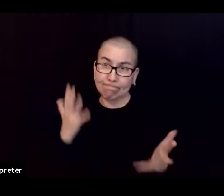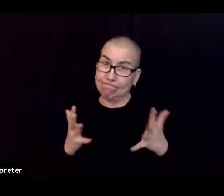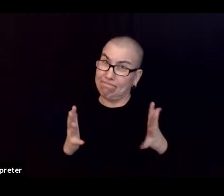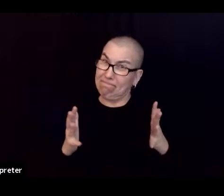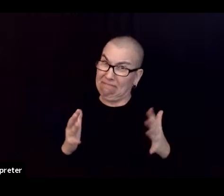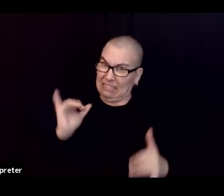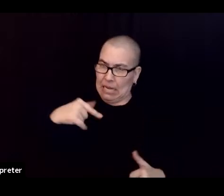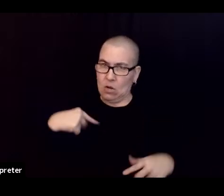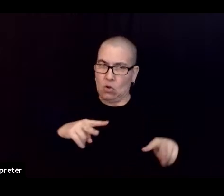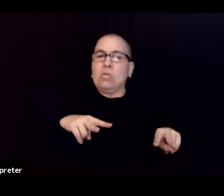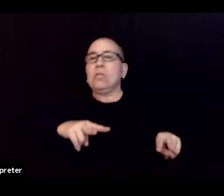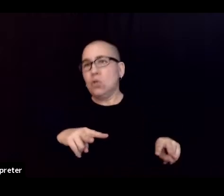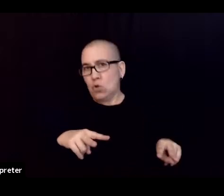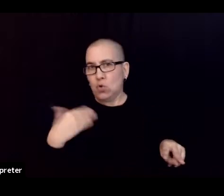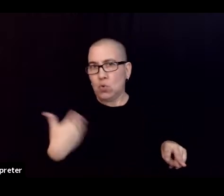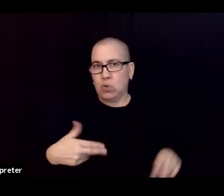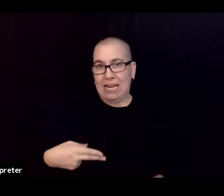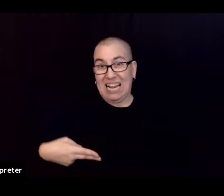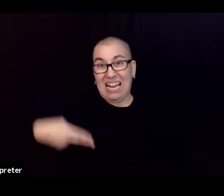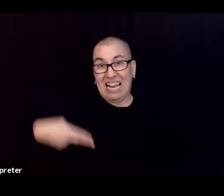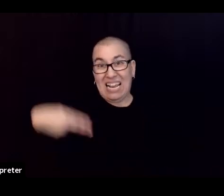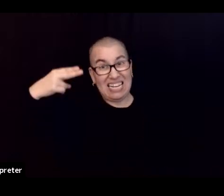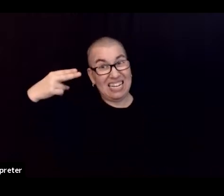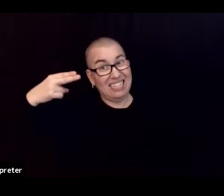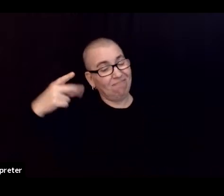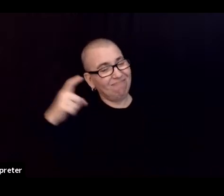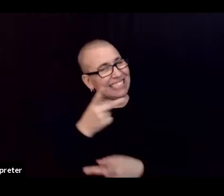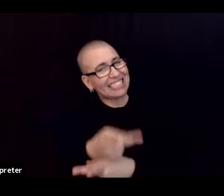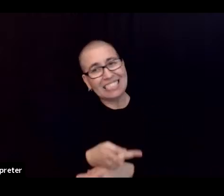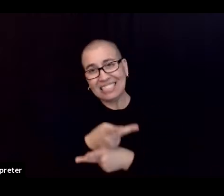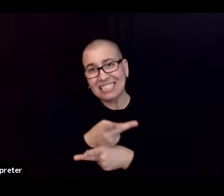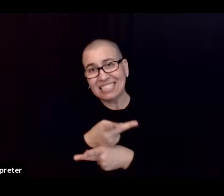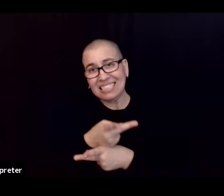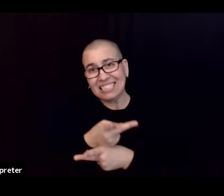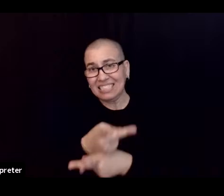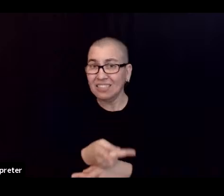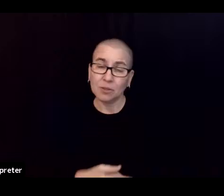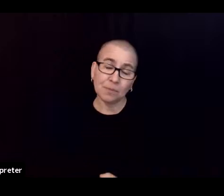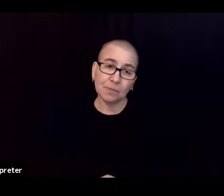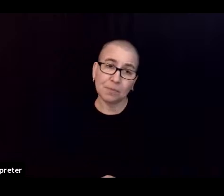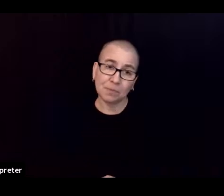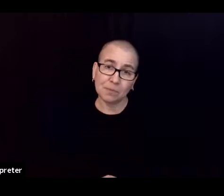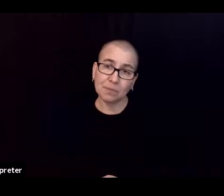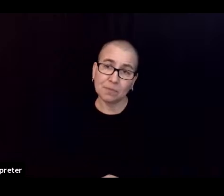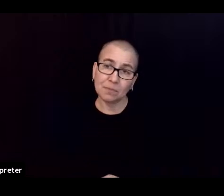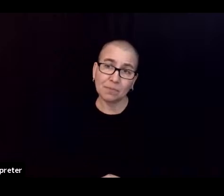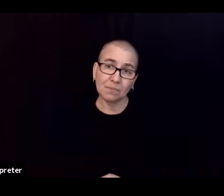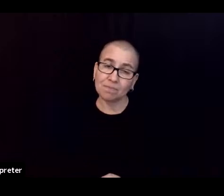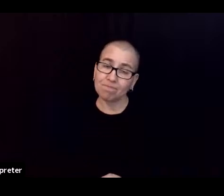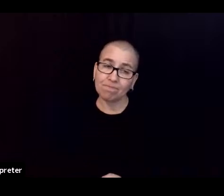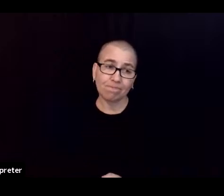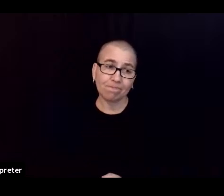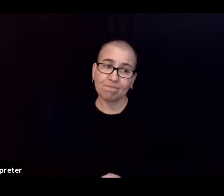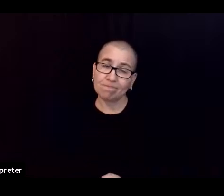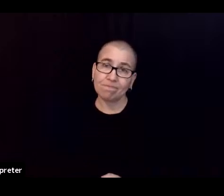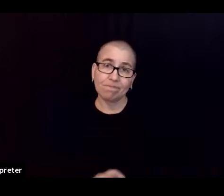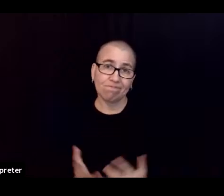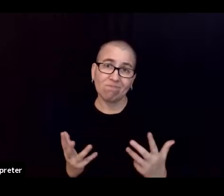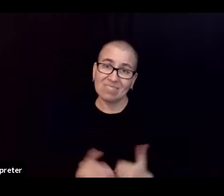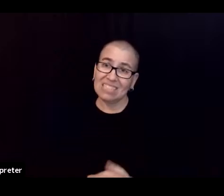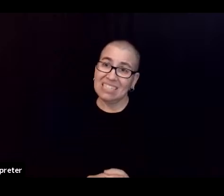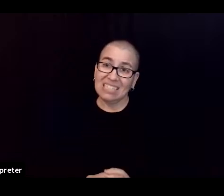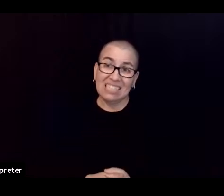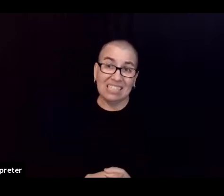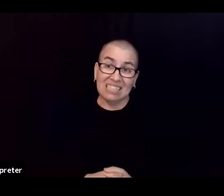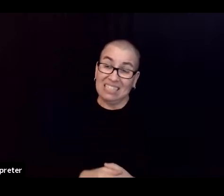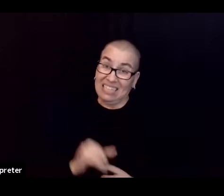individual precautions if not a community decision to suspend these